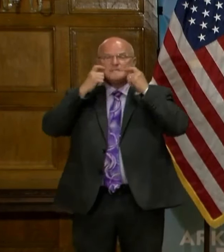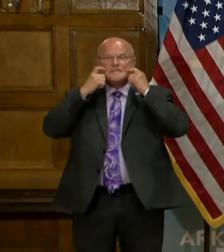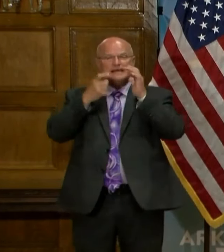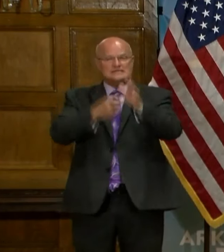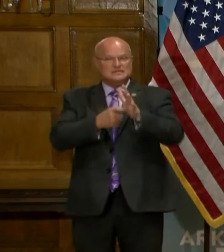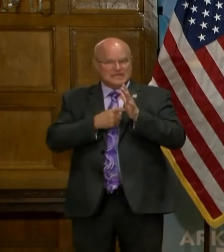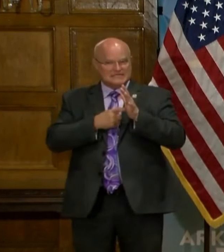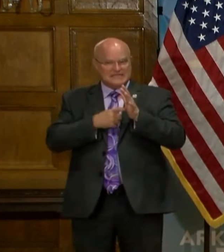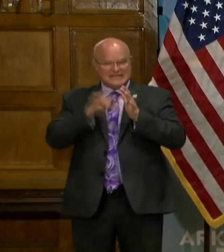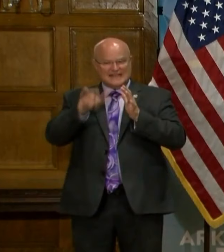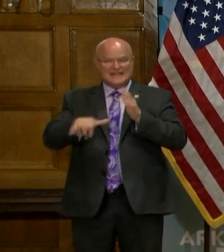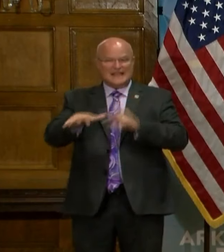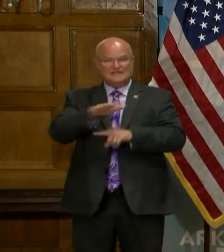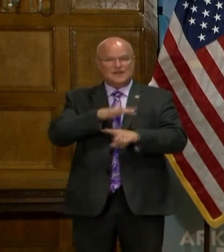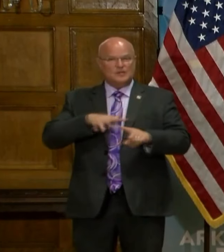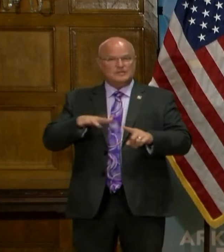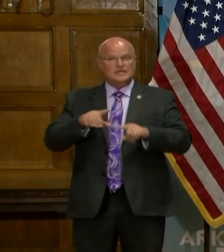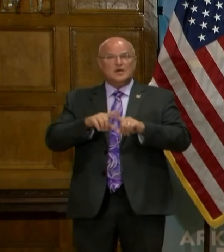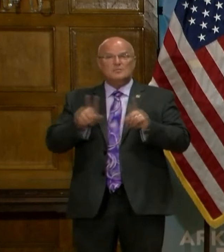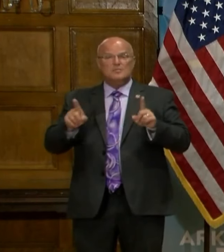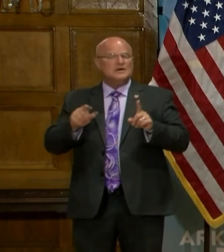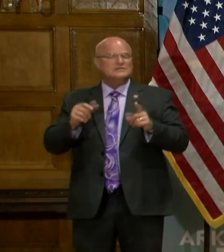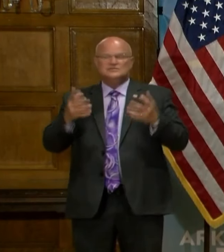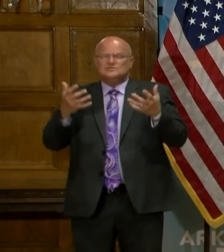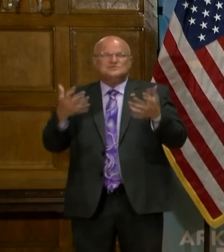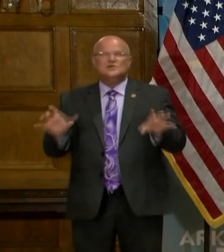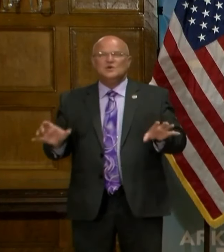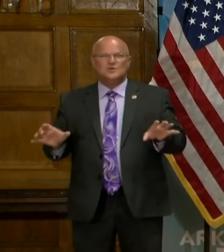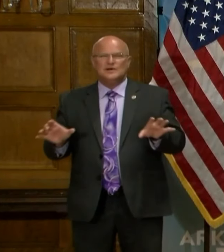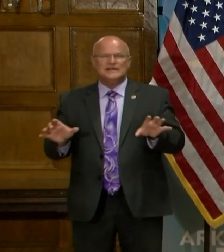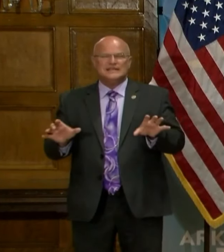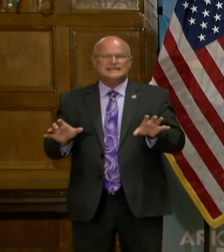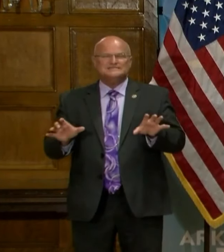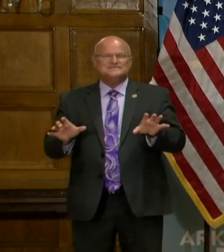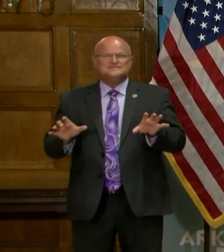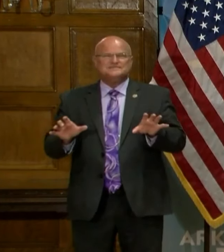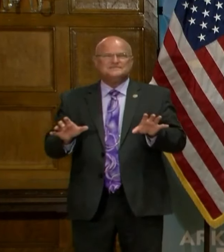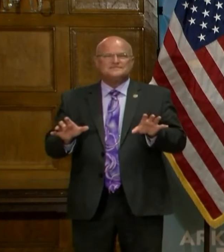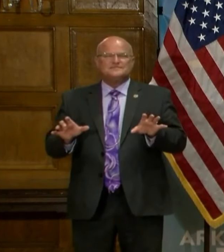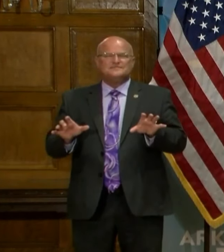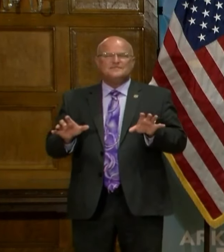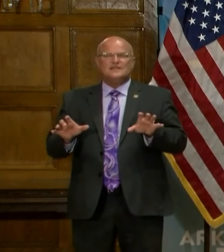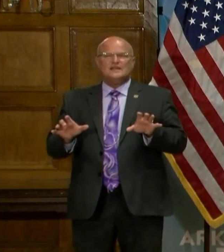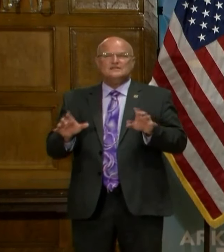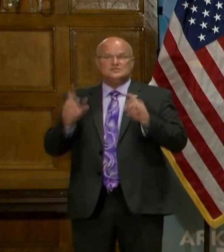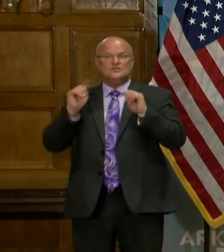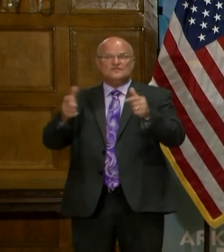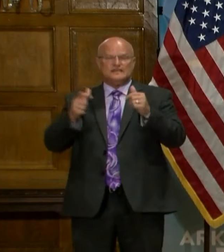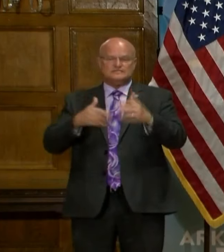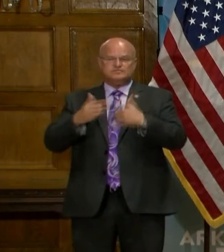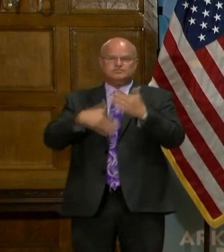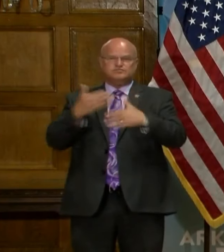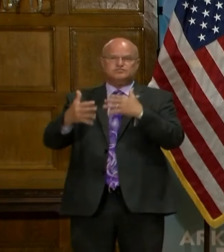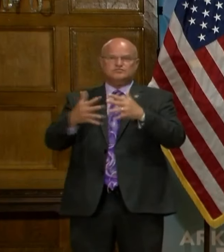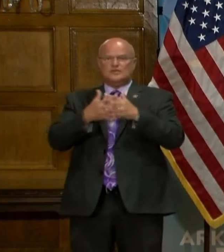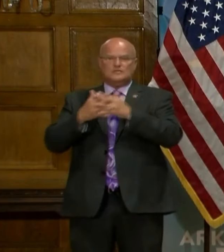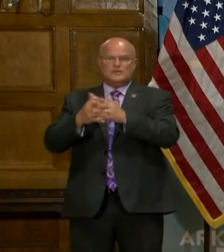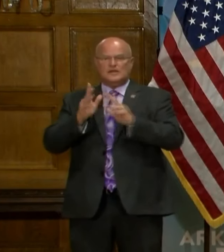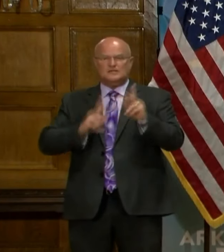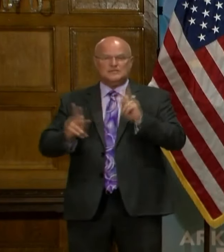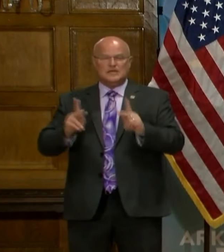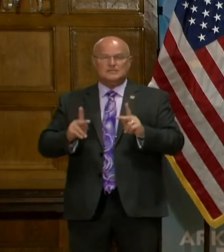are mandated in that environment. But you don't want to go too fast on the American